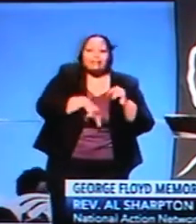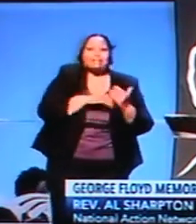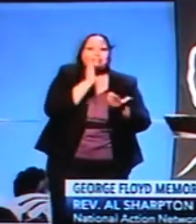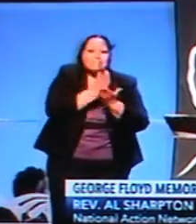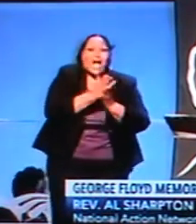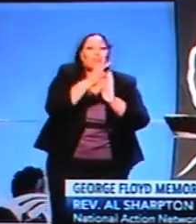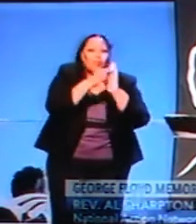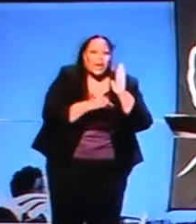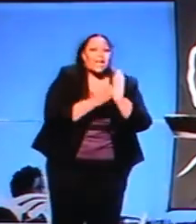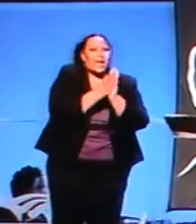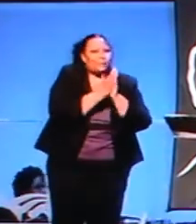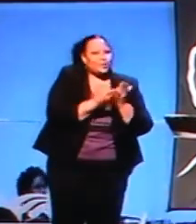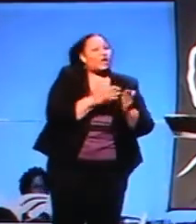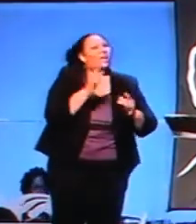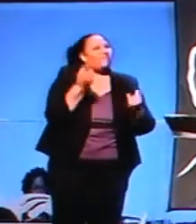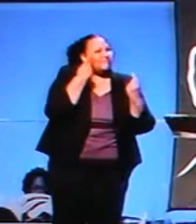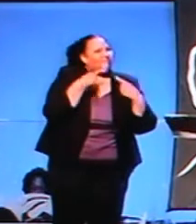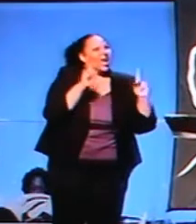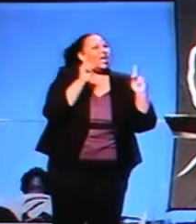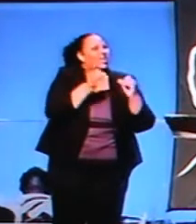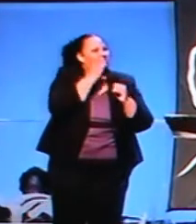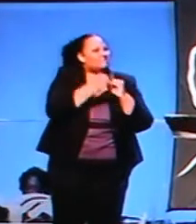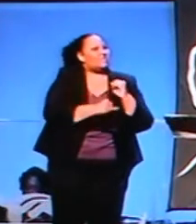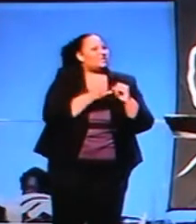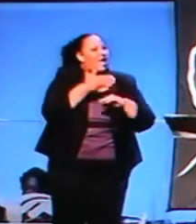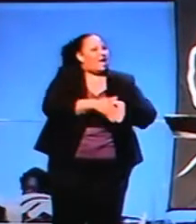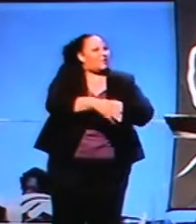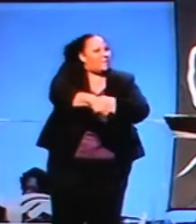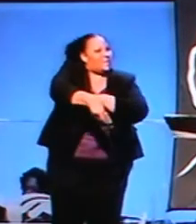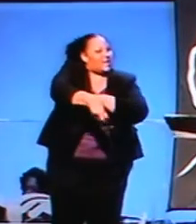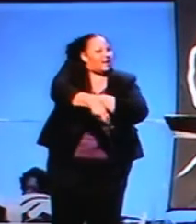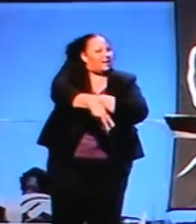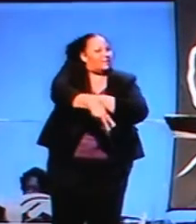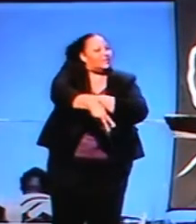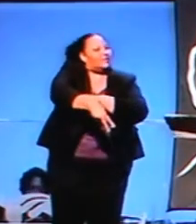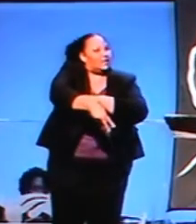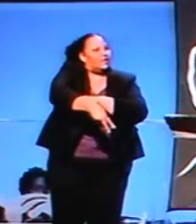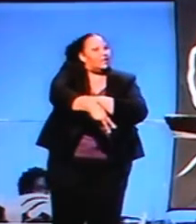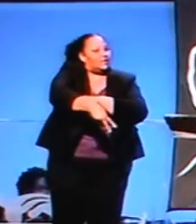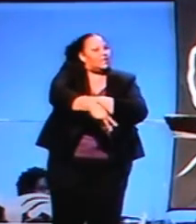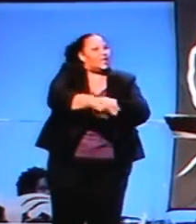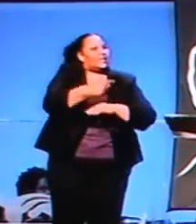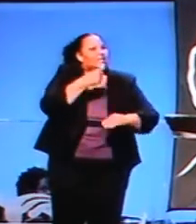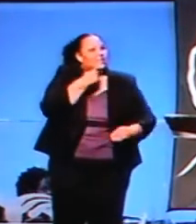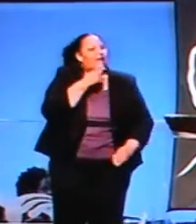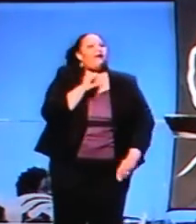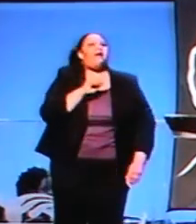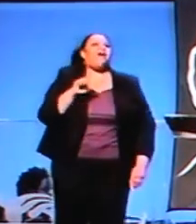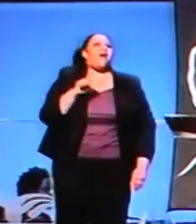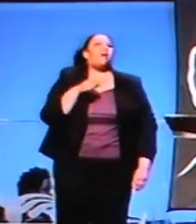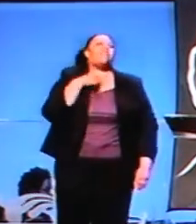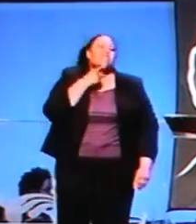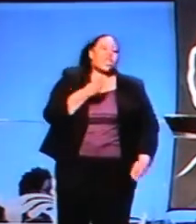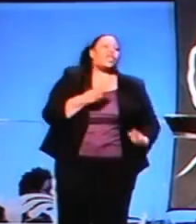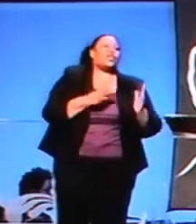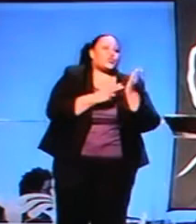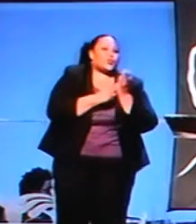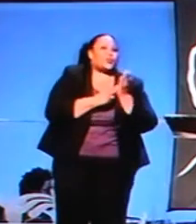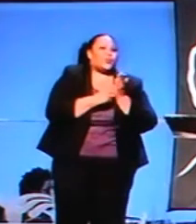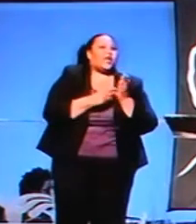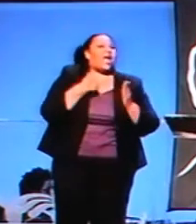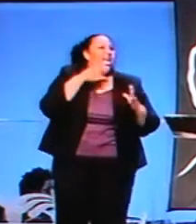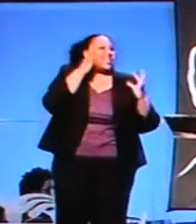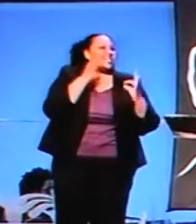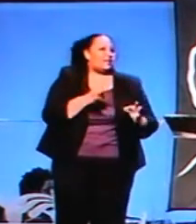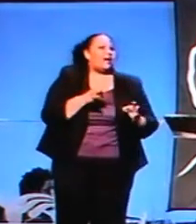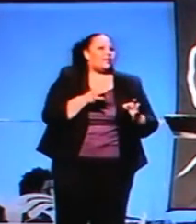said, I kept reading. Finally, it was after midnight. And he said that, Al, I gotta tell the truth. I